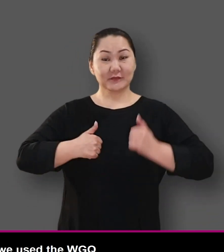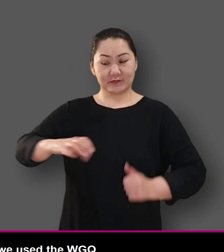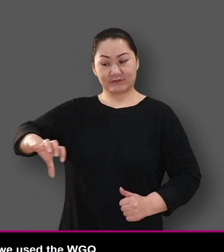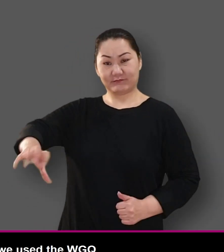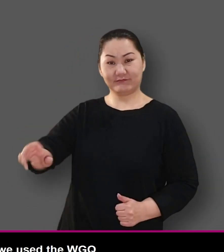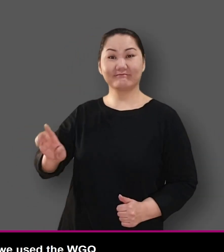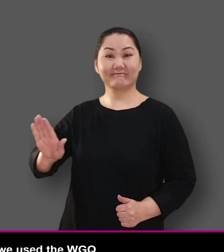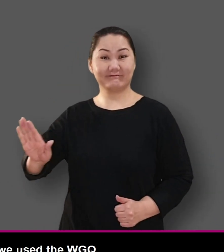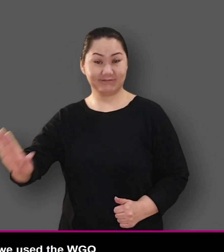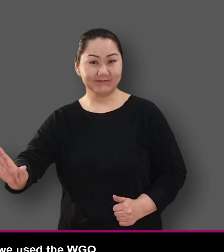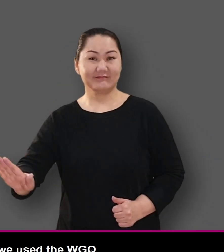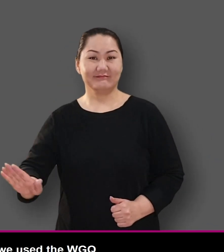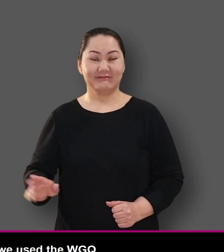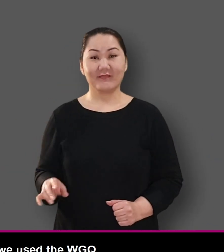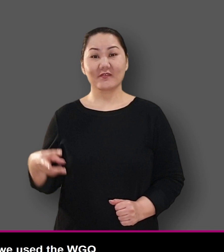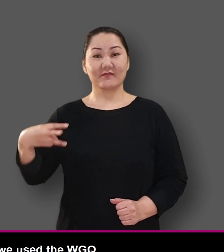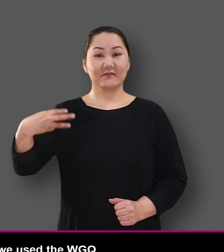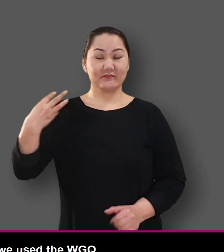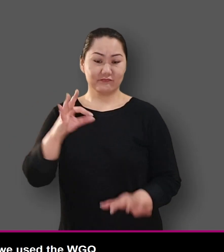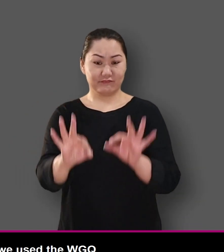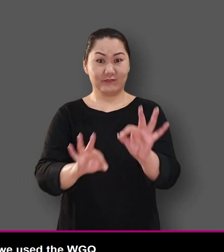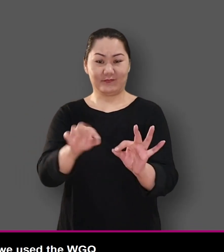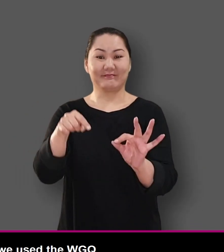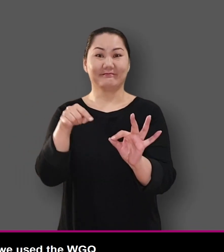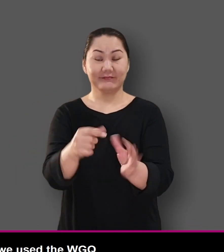In Rwanda, we used the WGQ